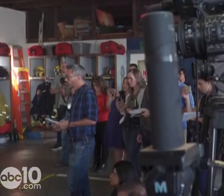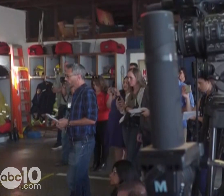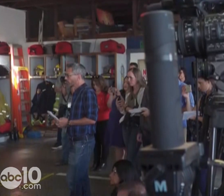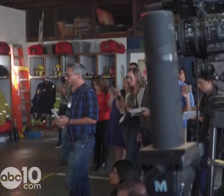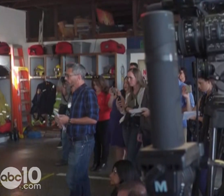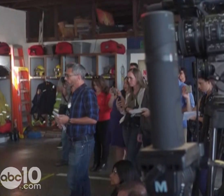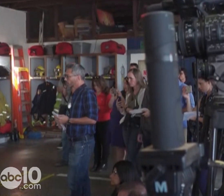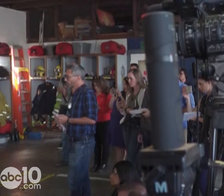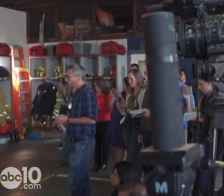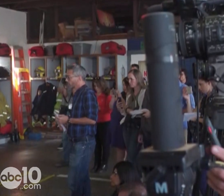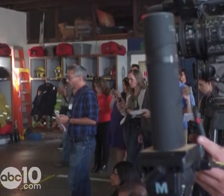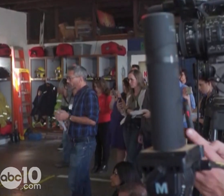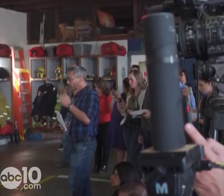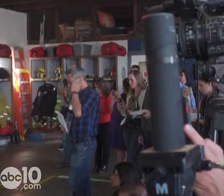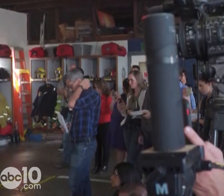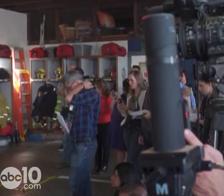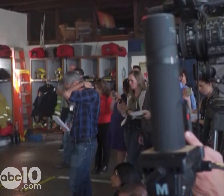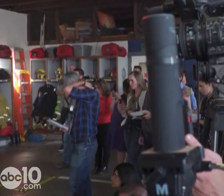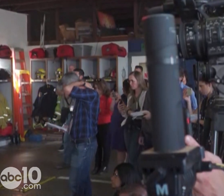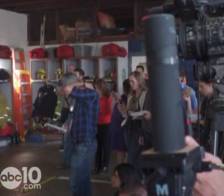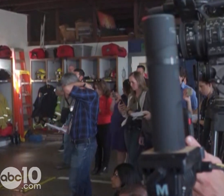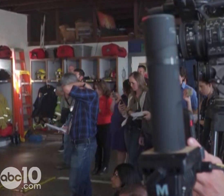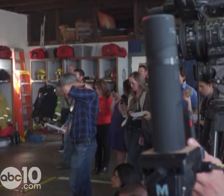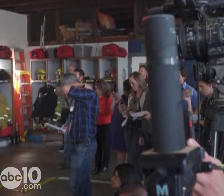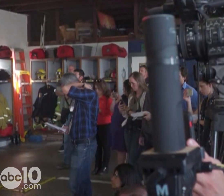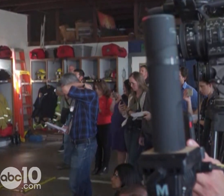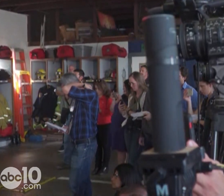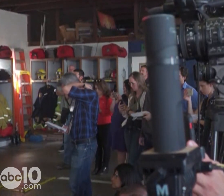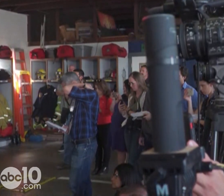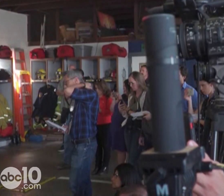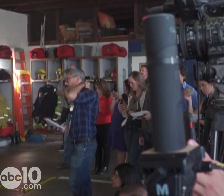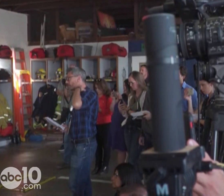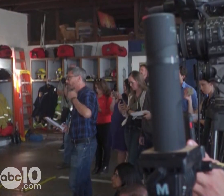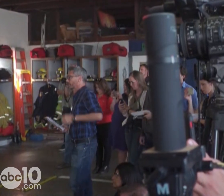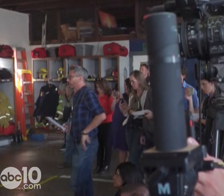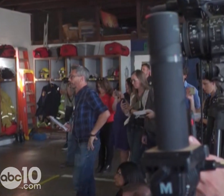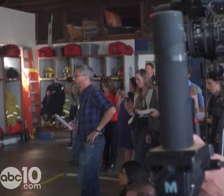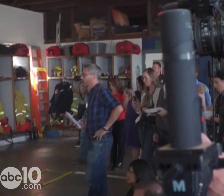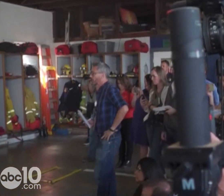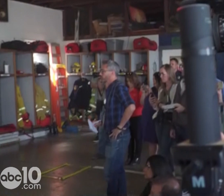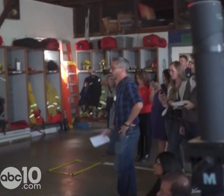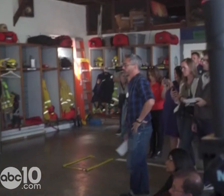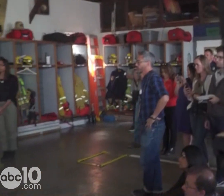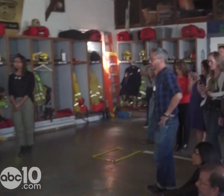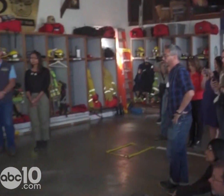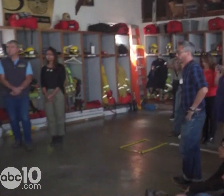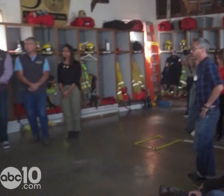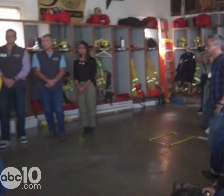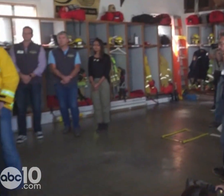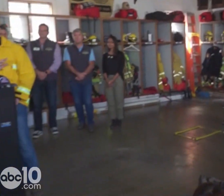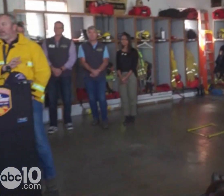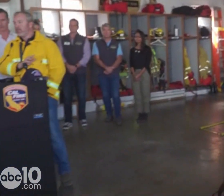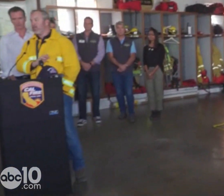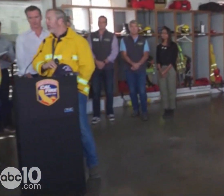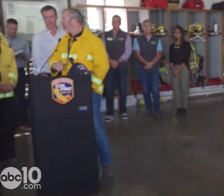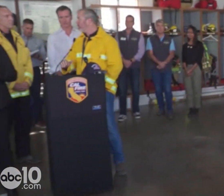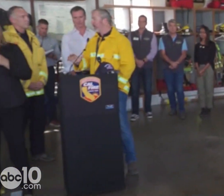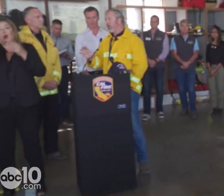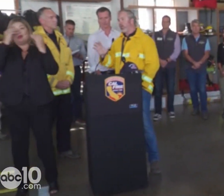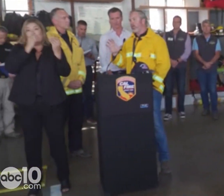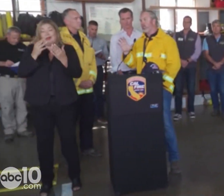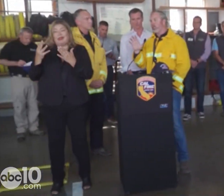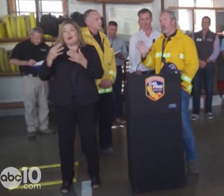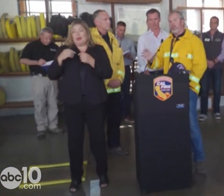de las cosas que está mejor esta vez que hace dos años, es hay mucho más integración entre las comunidades. So I just wanted to say that to